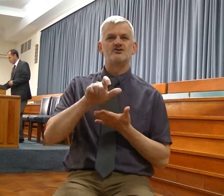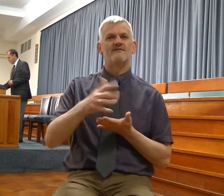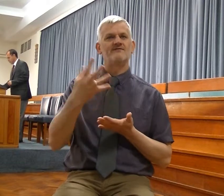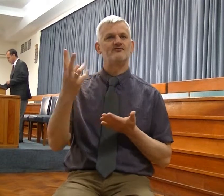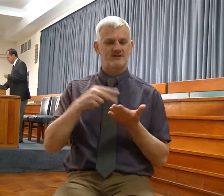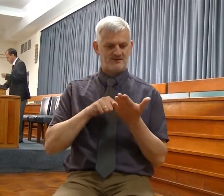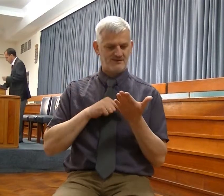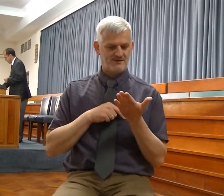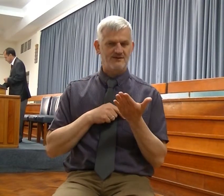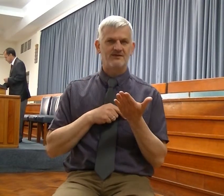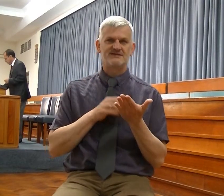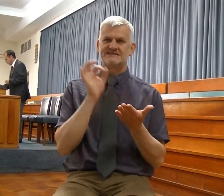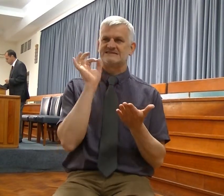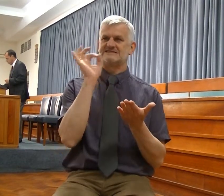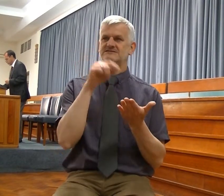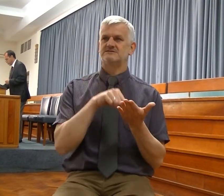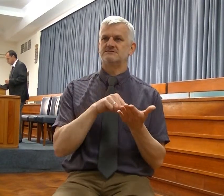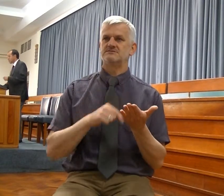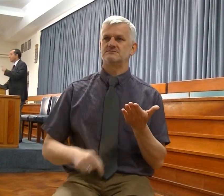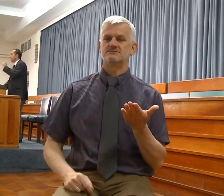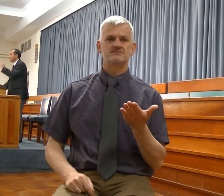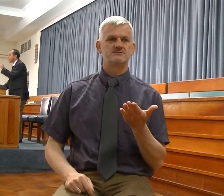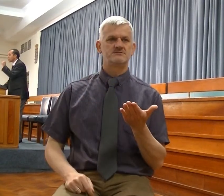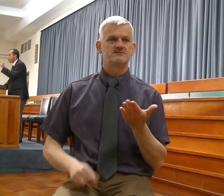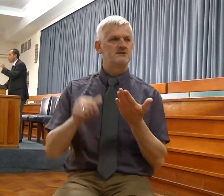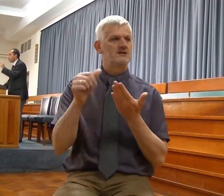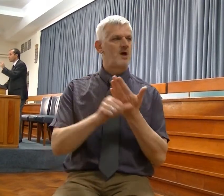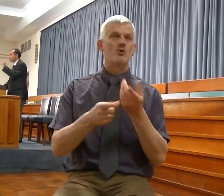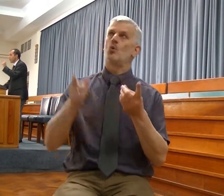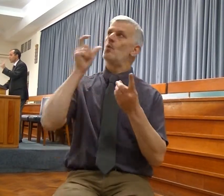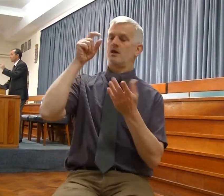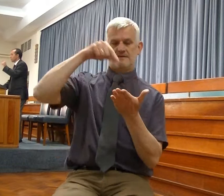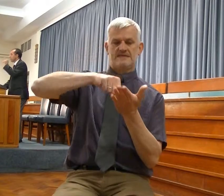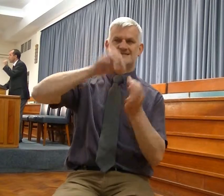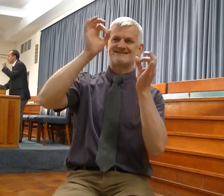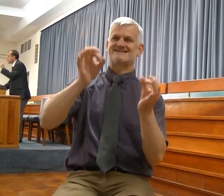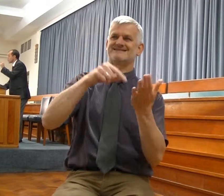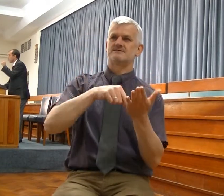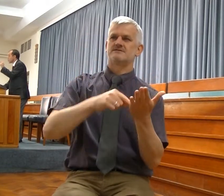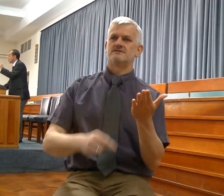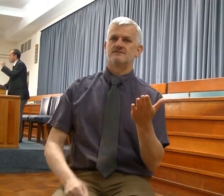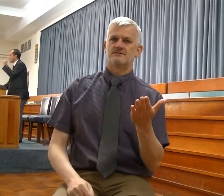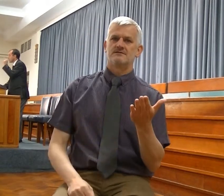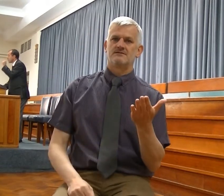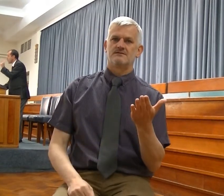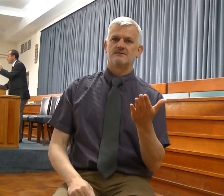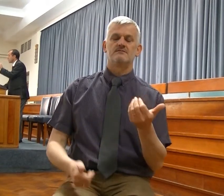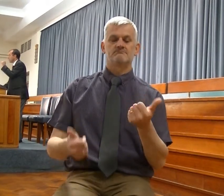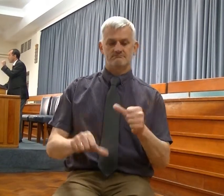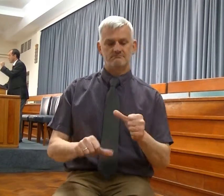Oh, the word of God is so precise on those issues. So, and that is confirmed to us in the Gospel of